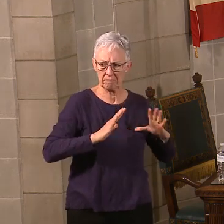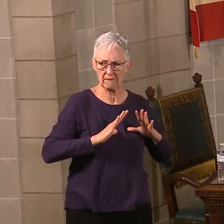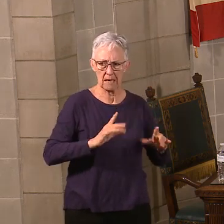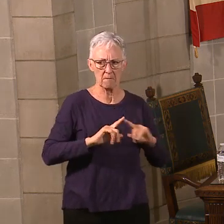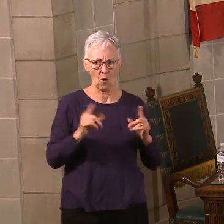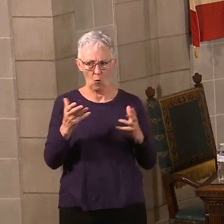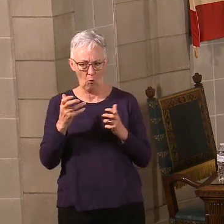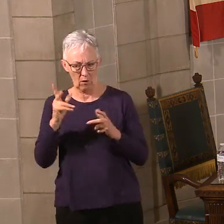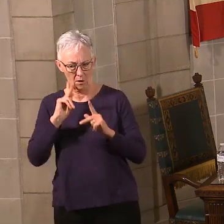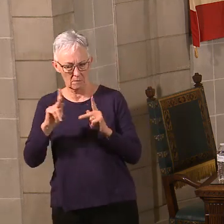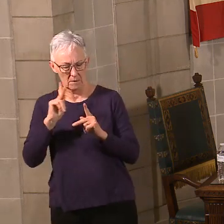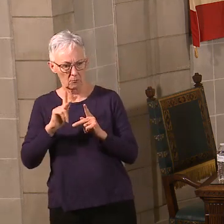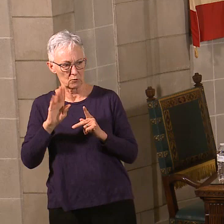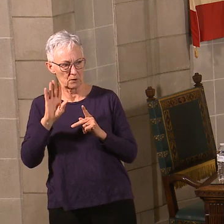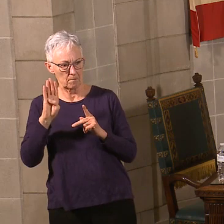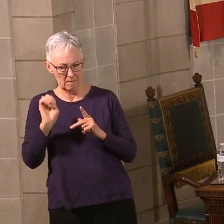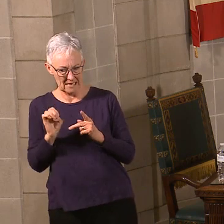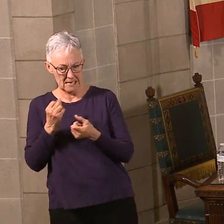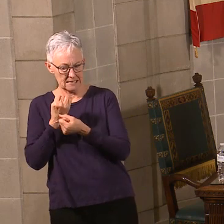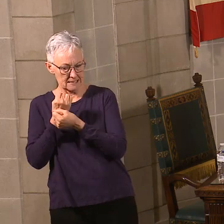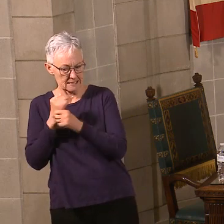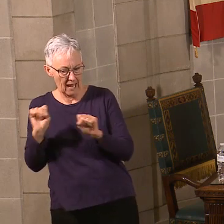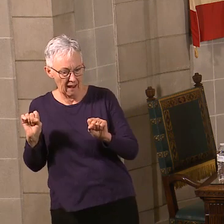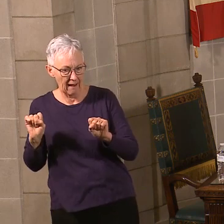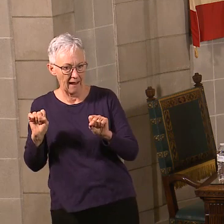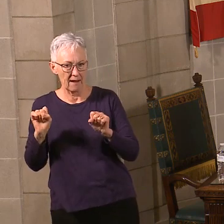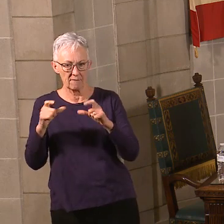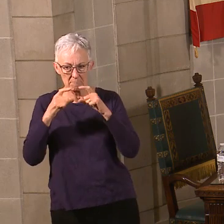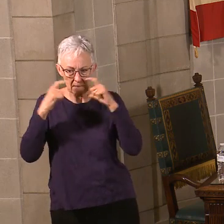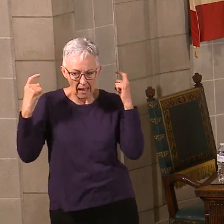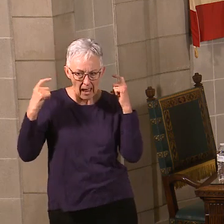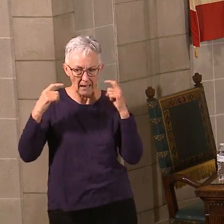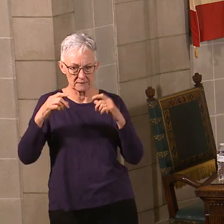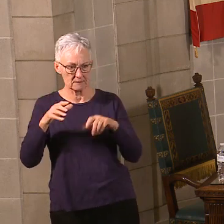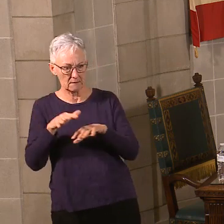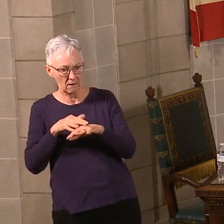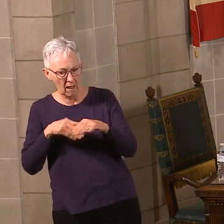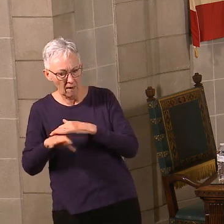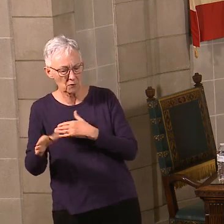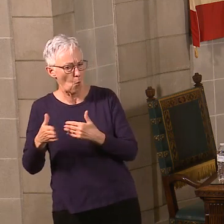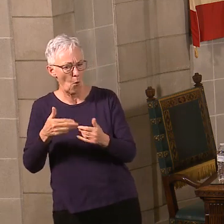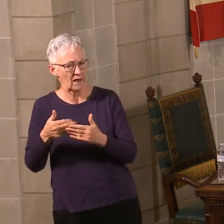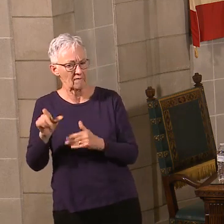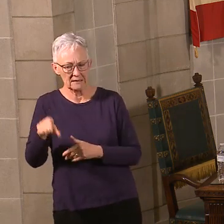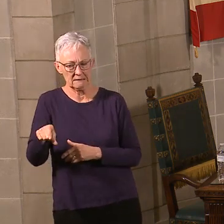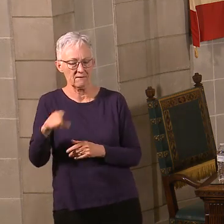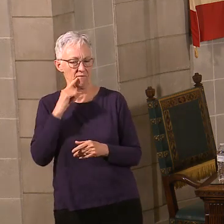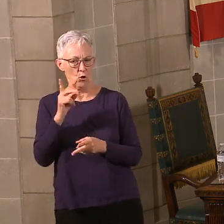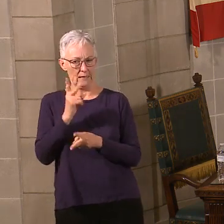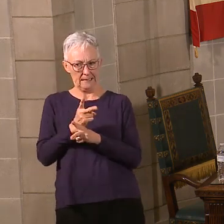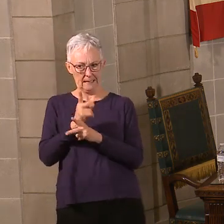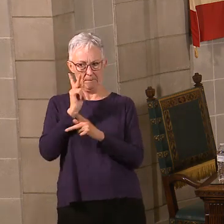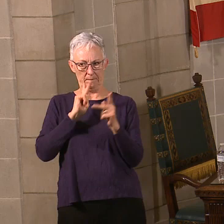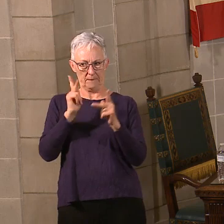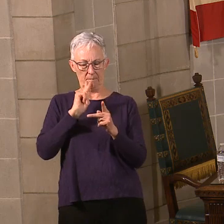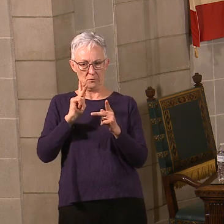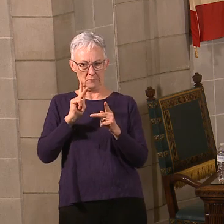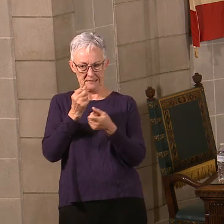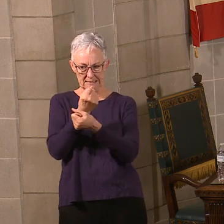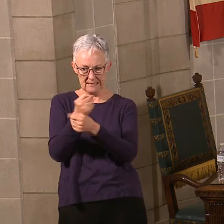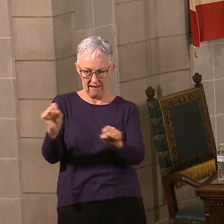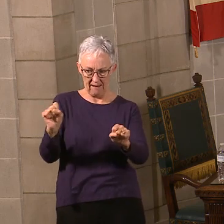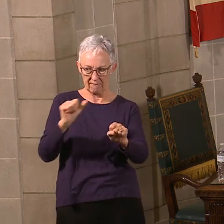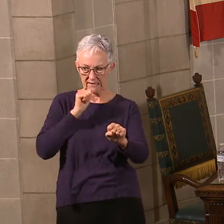proper precautions to be able to make sure they're keeping people as safe as possible in those circumstances. Again, things like the meatpacking industry are